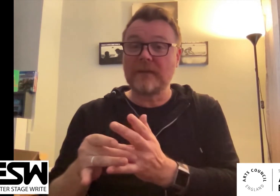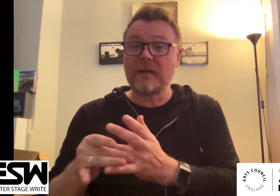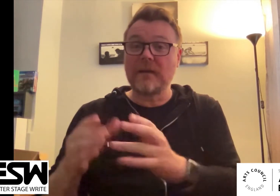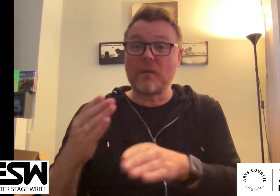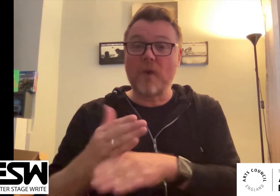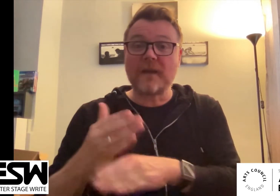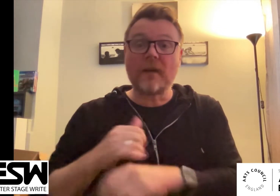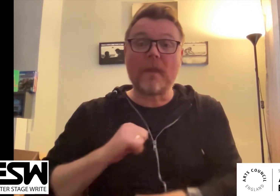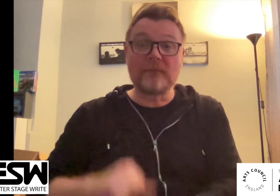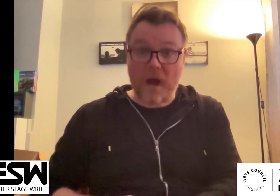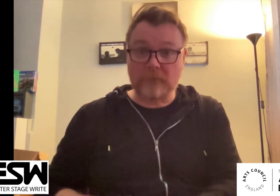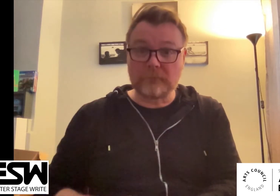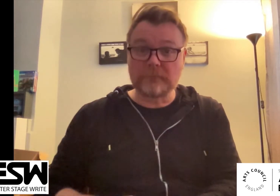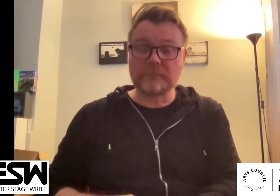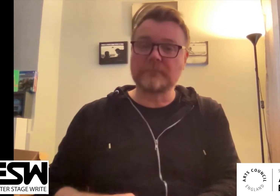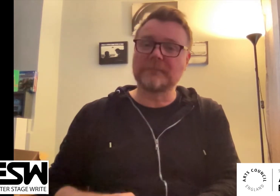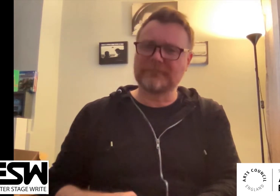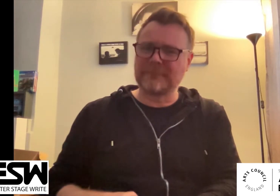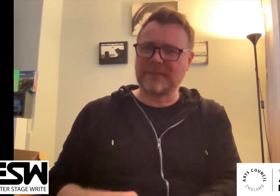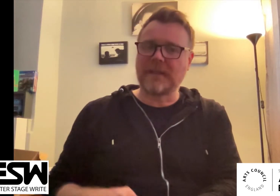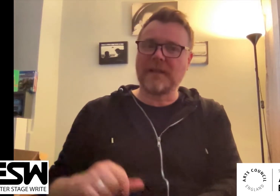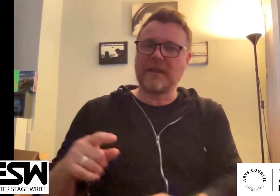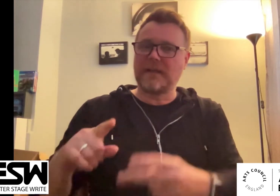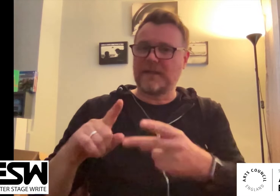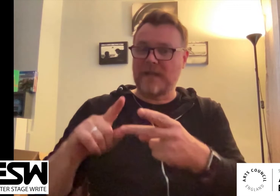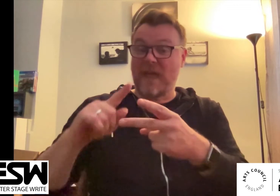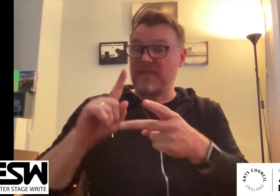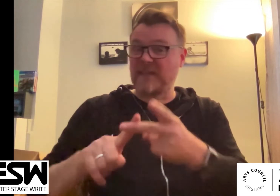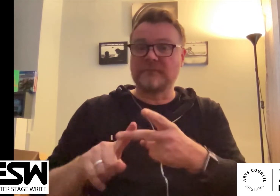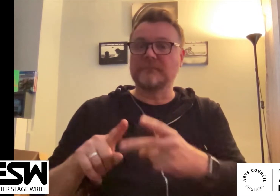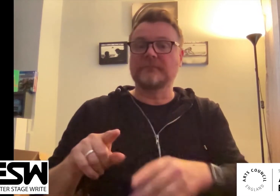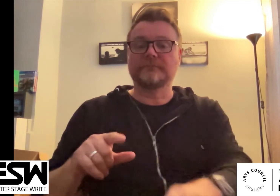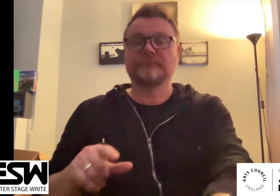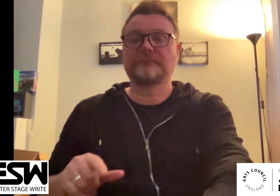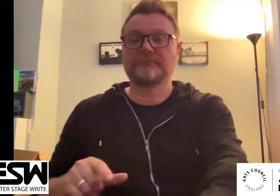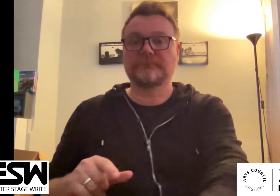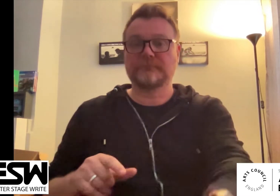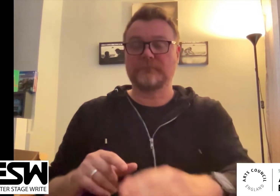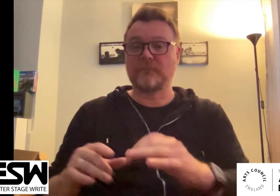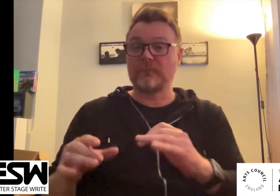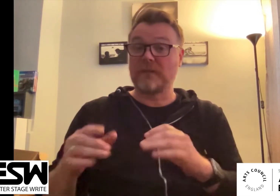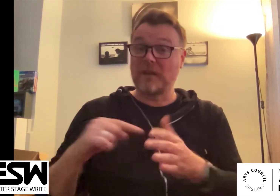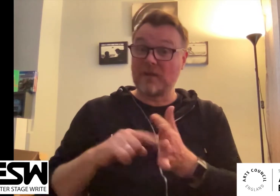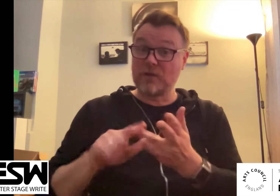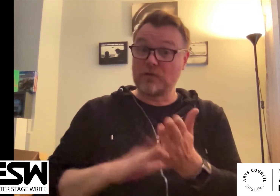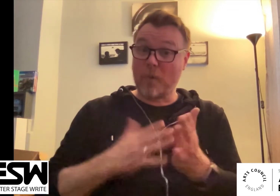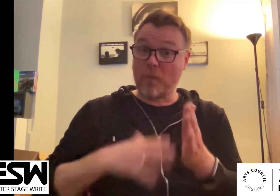their son, and they work on the farm. The next line could be, Tom wants to go to the